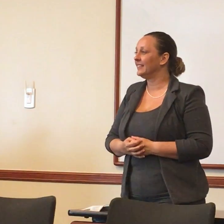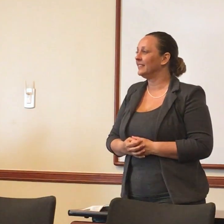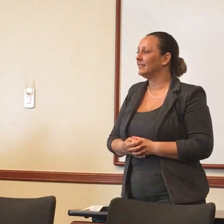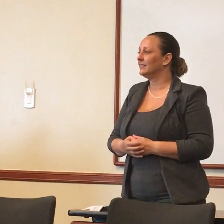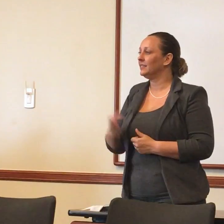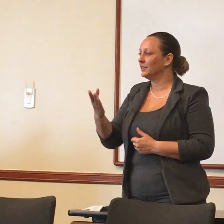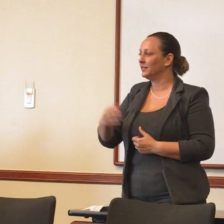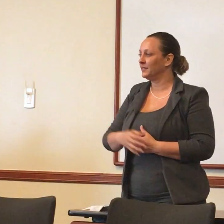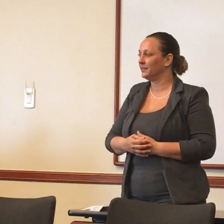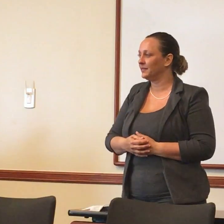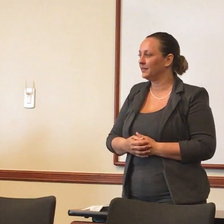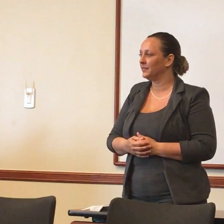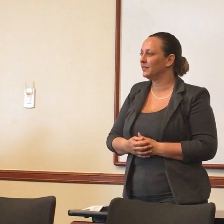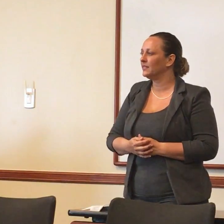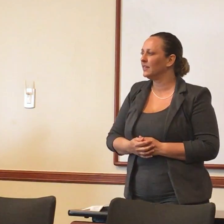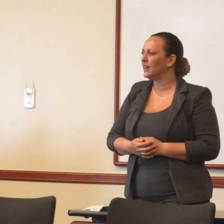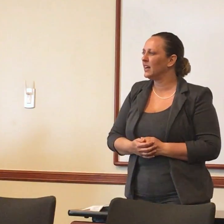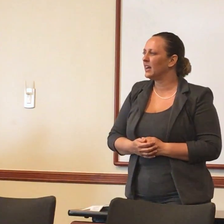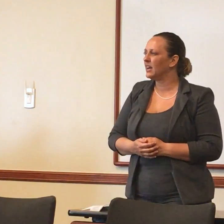question.